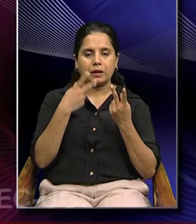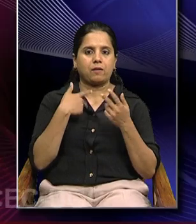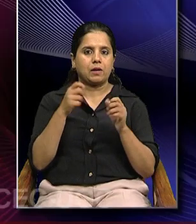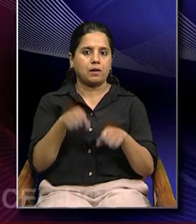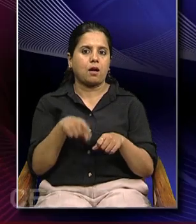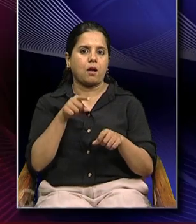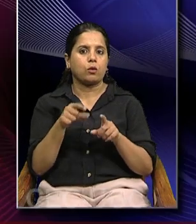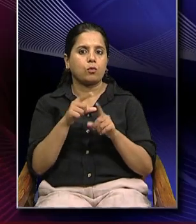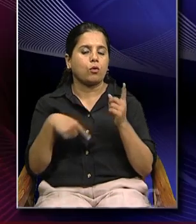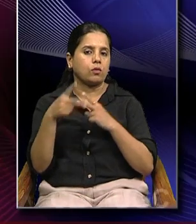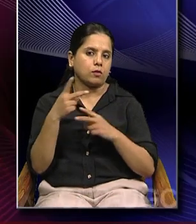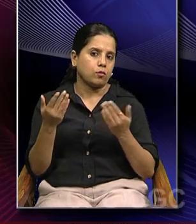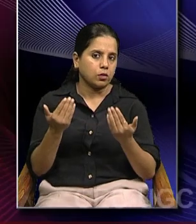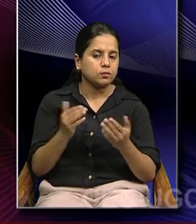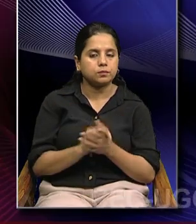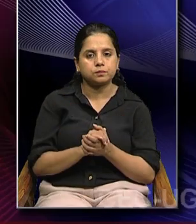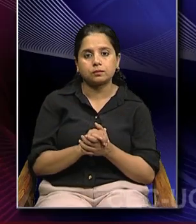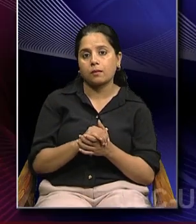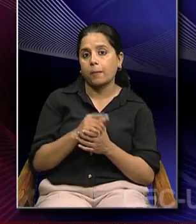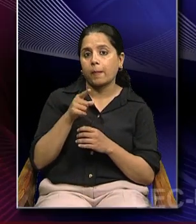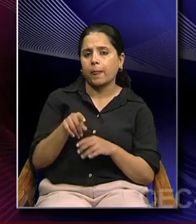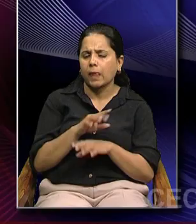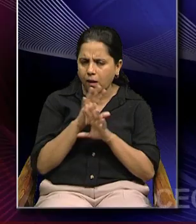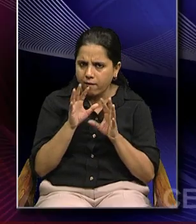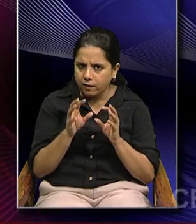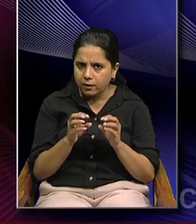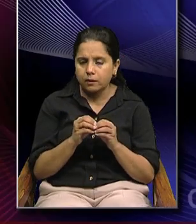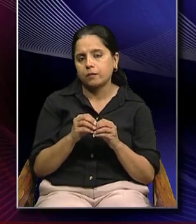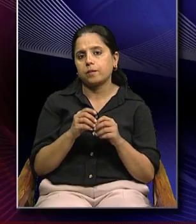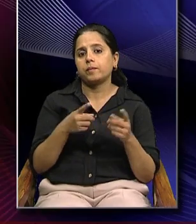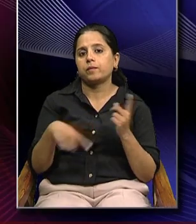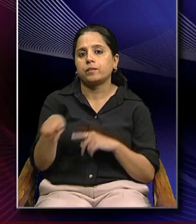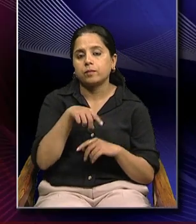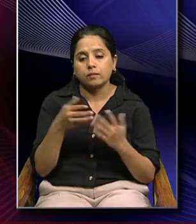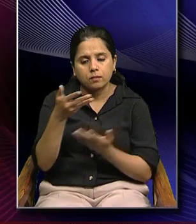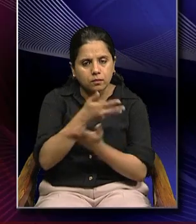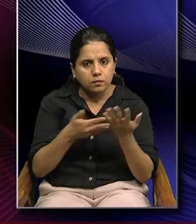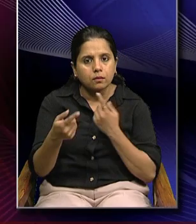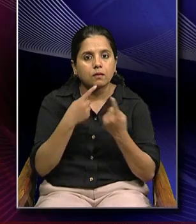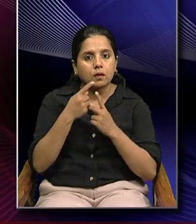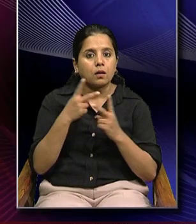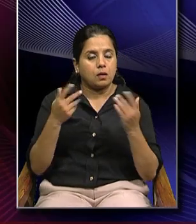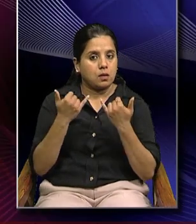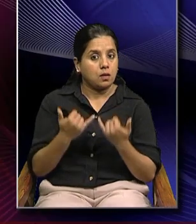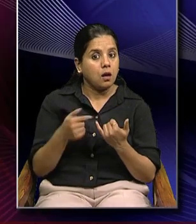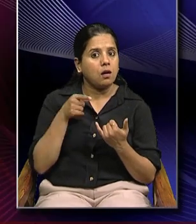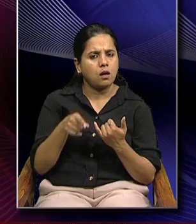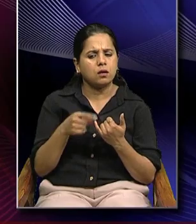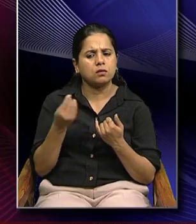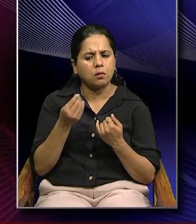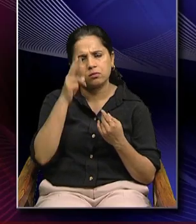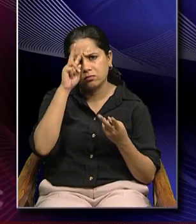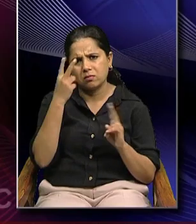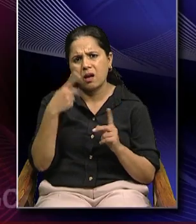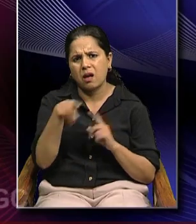aggregate form. Now amid all these discussions, there are certain paradoxes which we